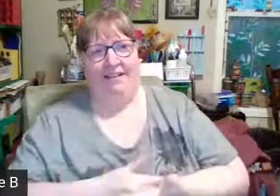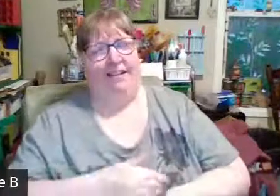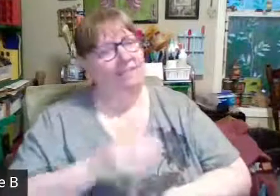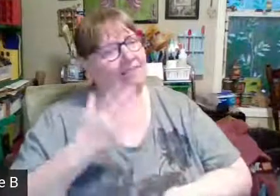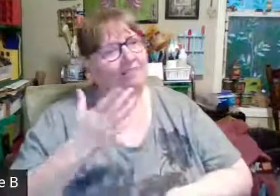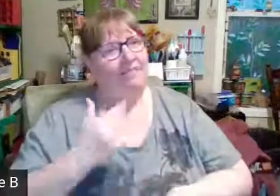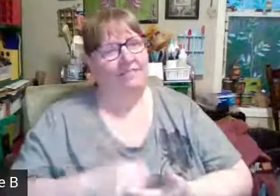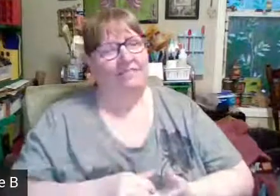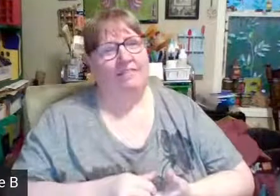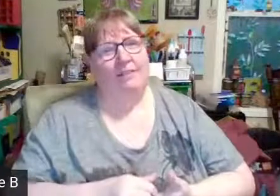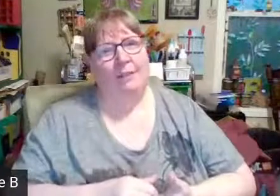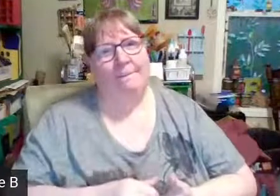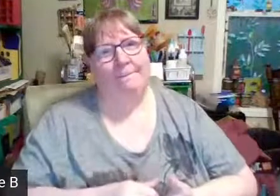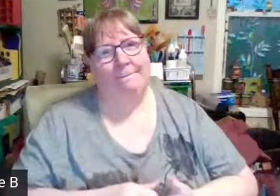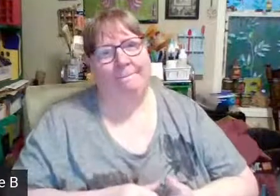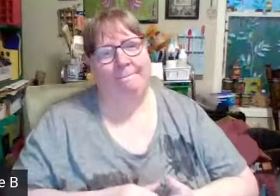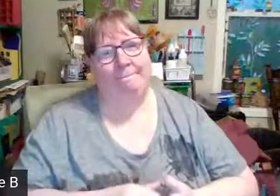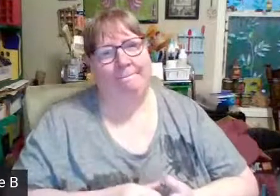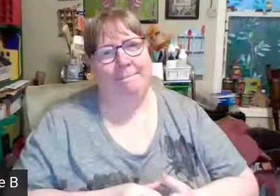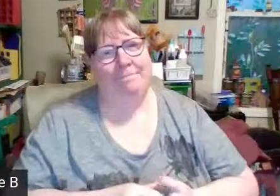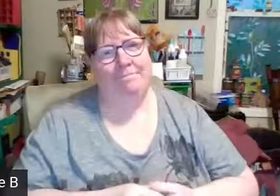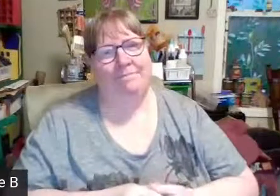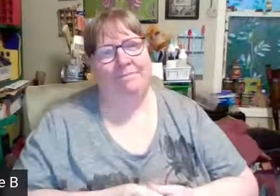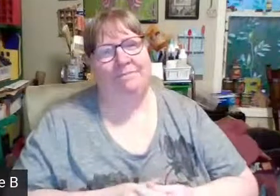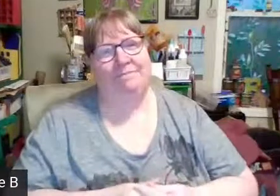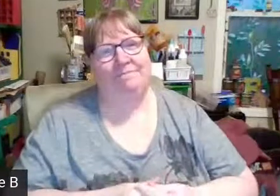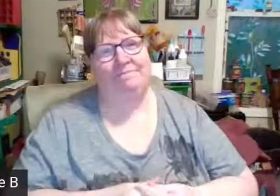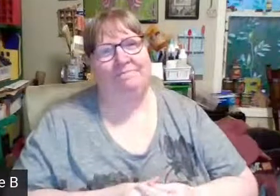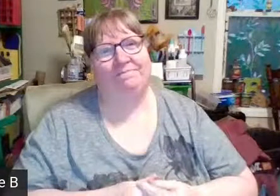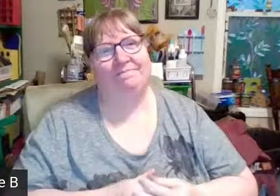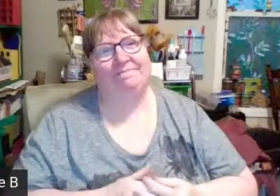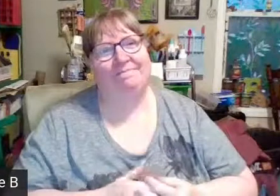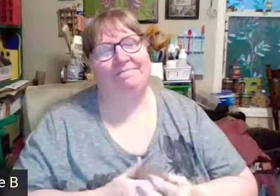paired up with the three of us. I would even say the four of us with Susie too.